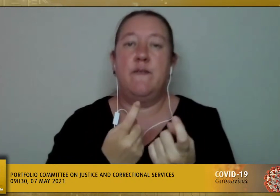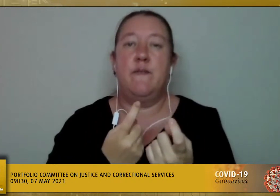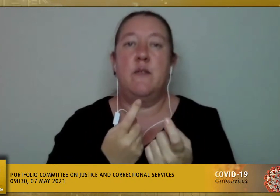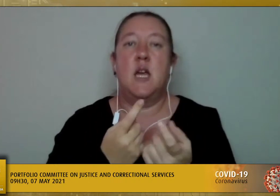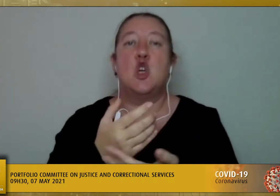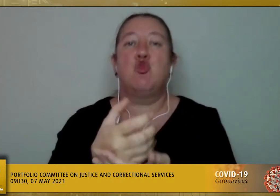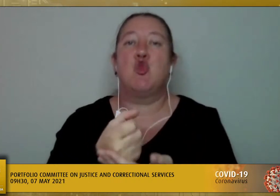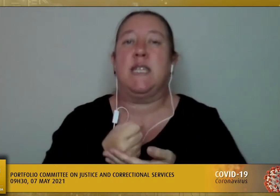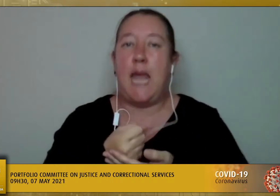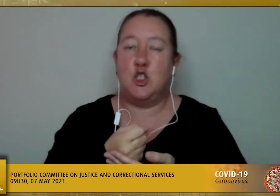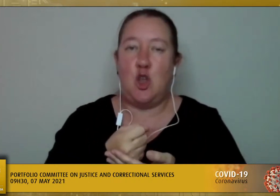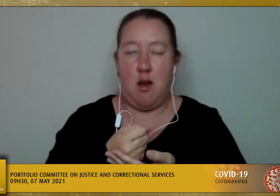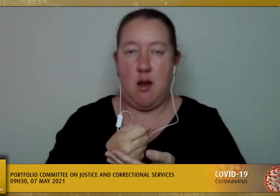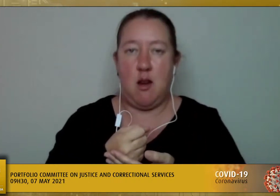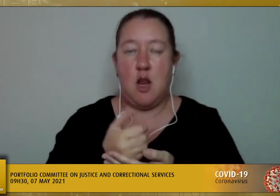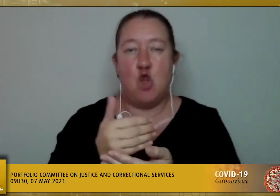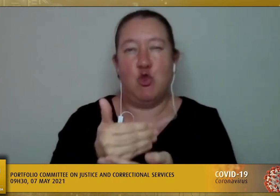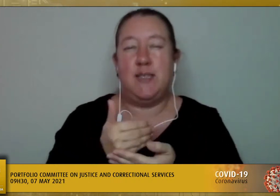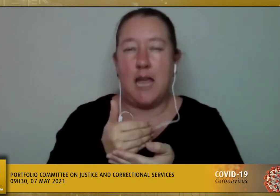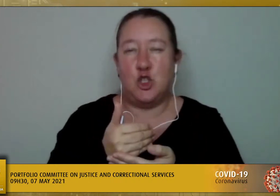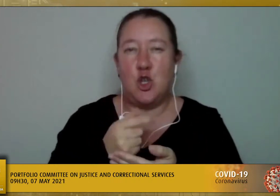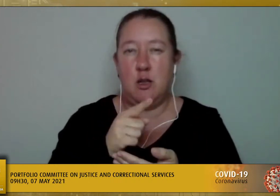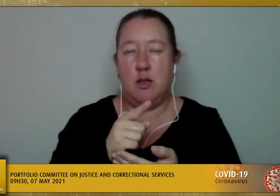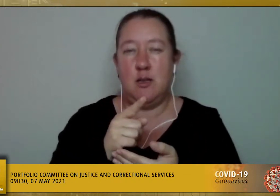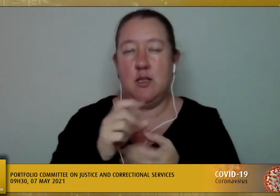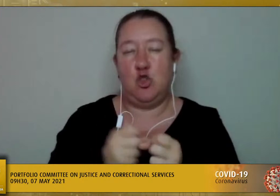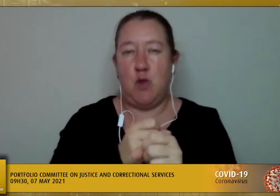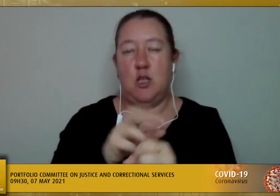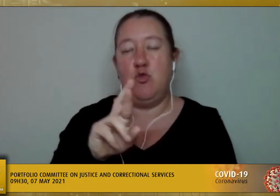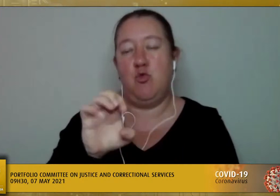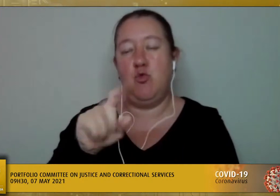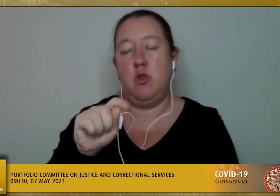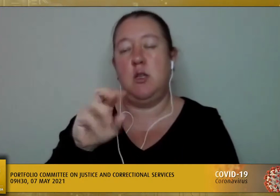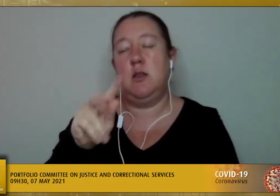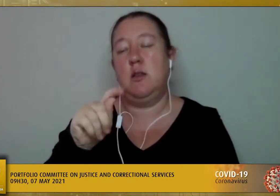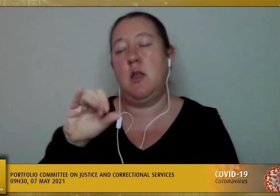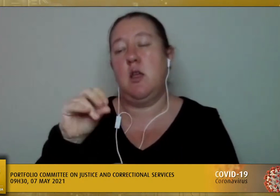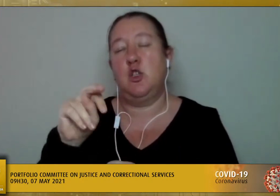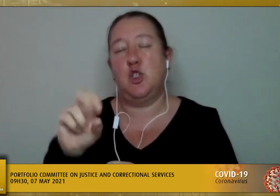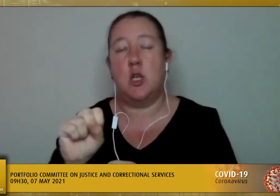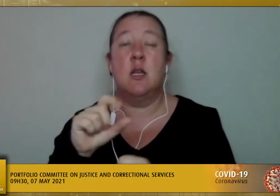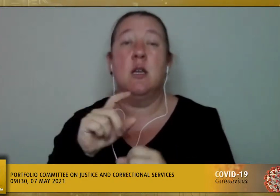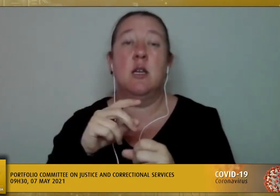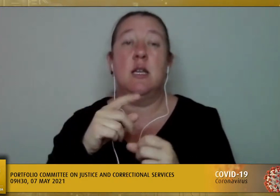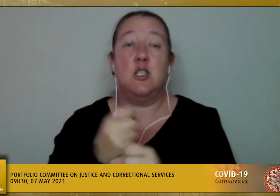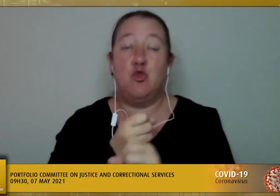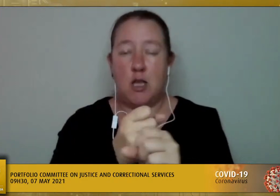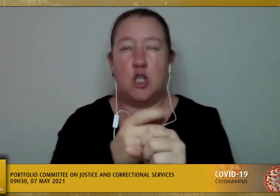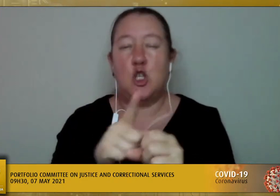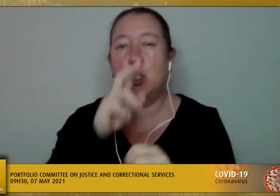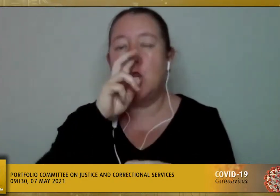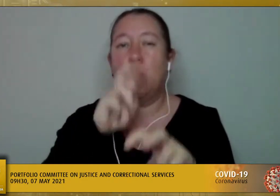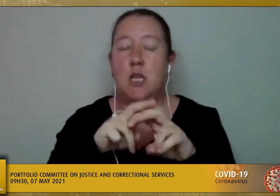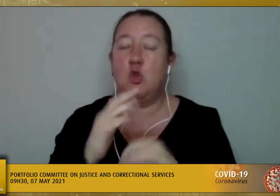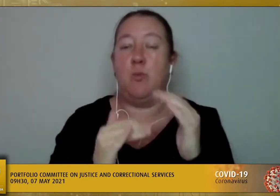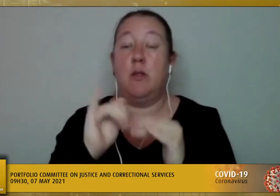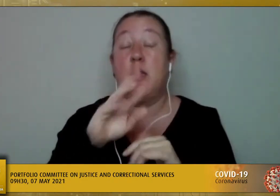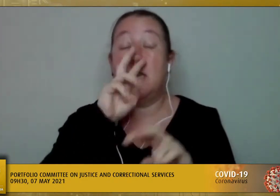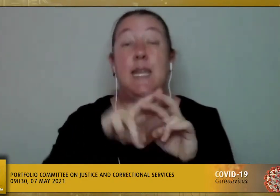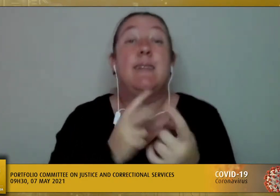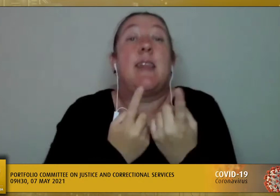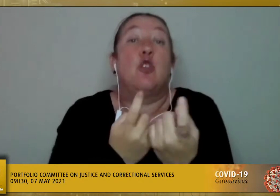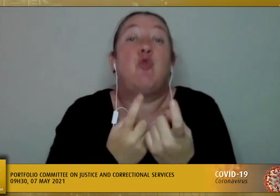strategy you've got to to to to to to build that you need an attractive retention strategy that